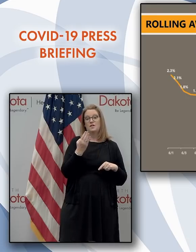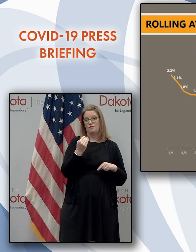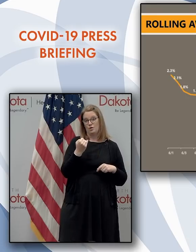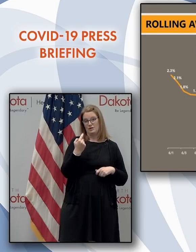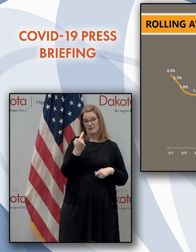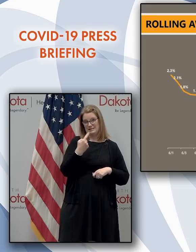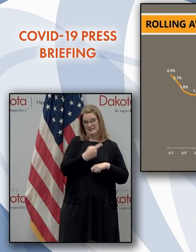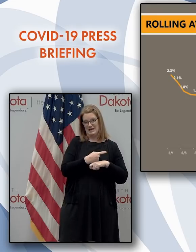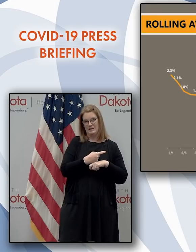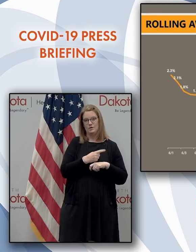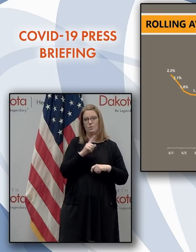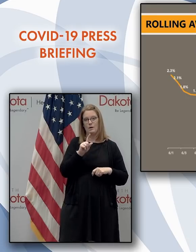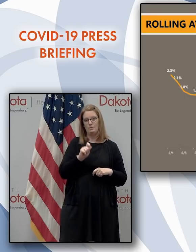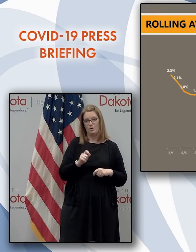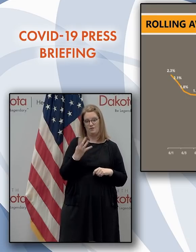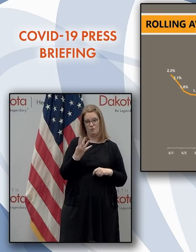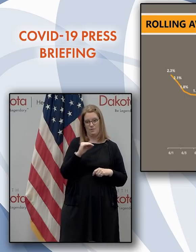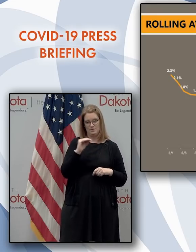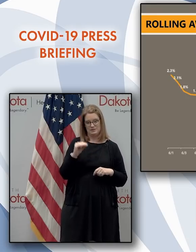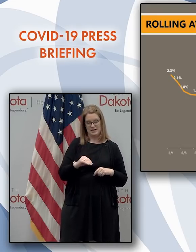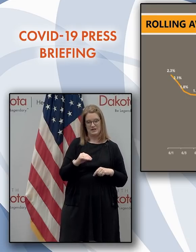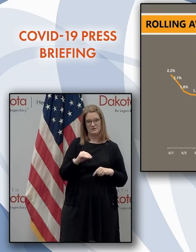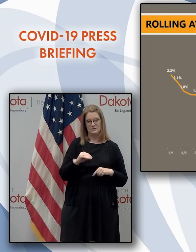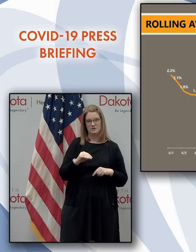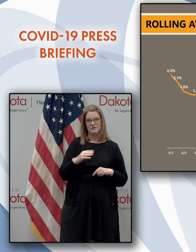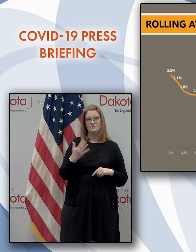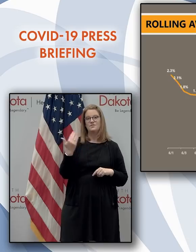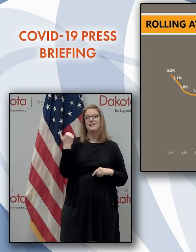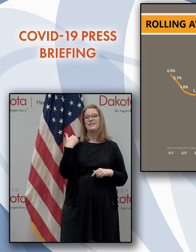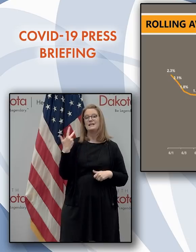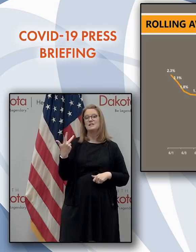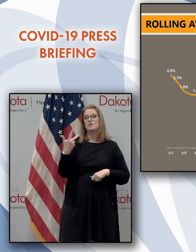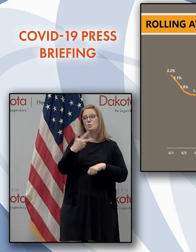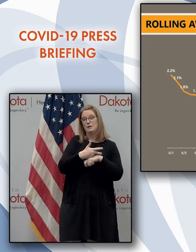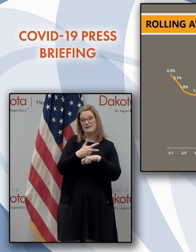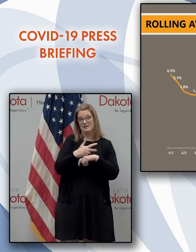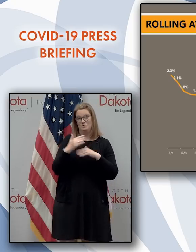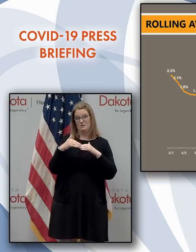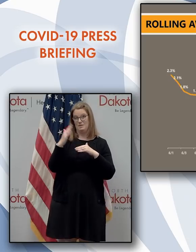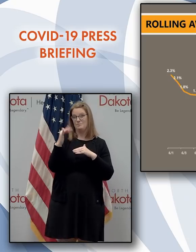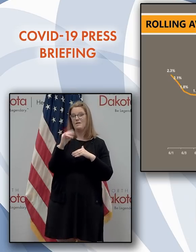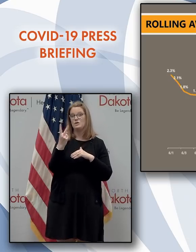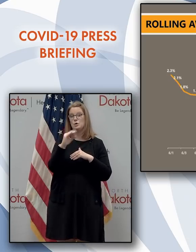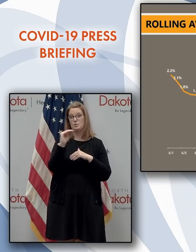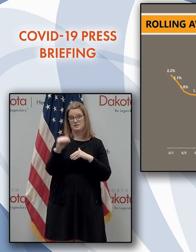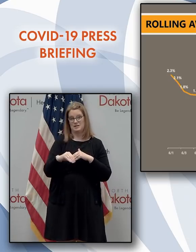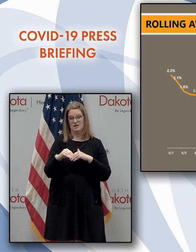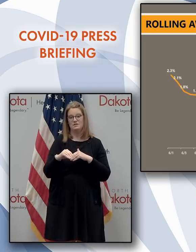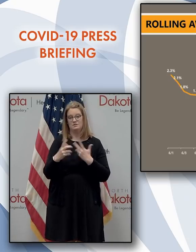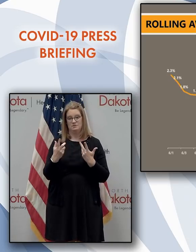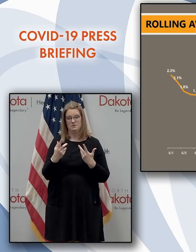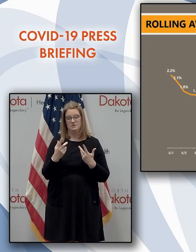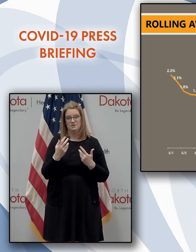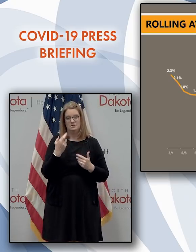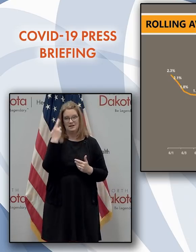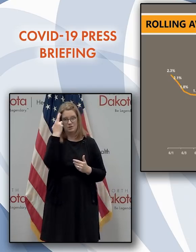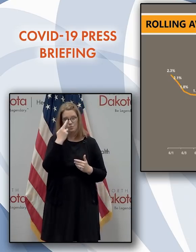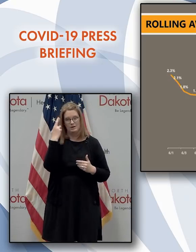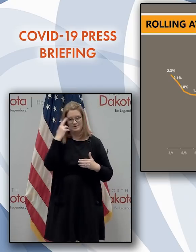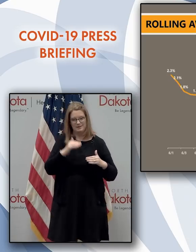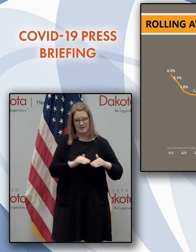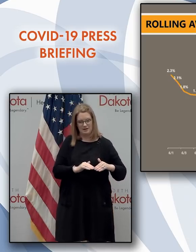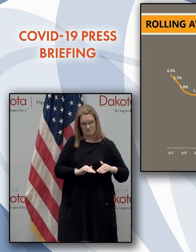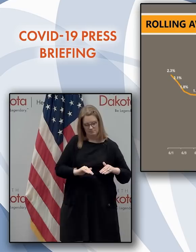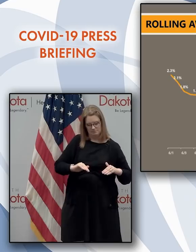at a 1.4%. The last 3 days we've been above 2%. That's what's pulling this 14-day trailing